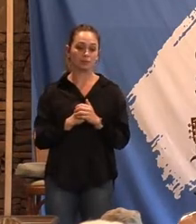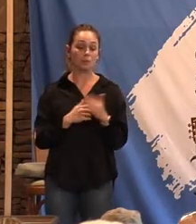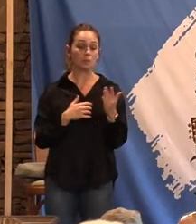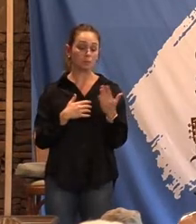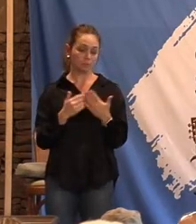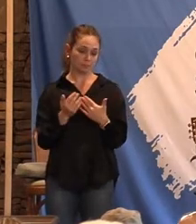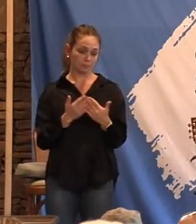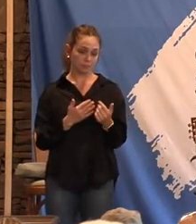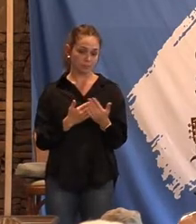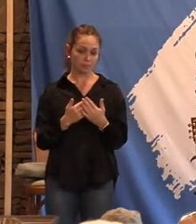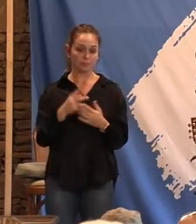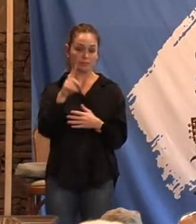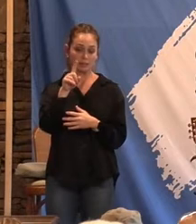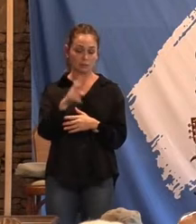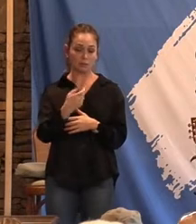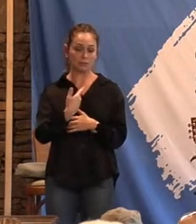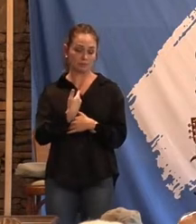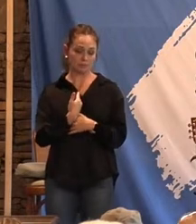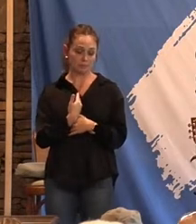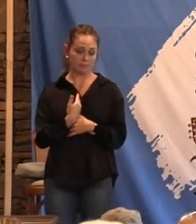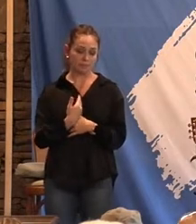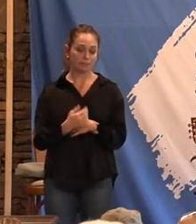whenever you need me,